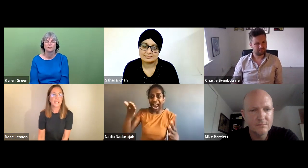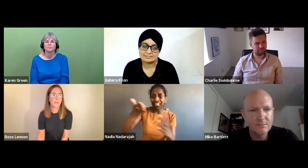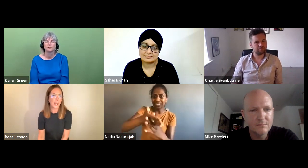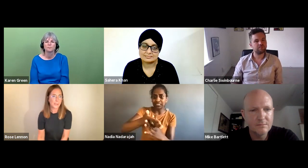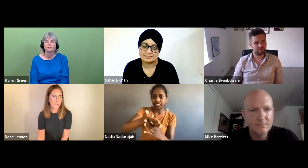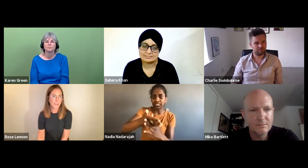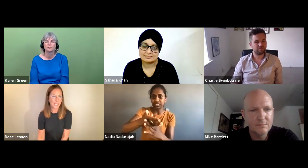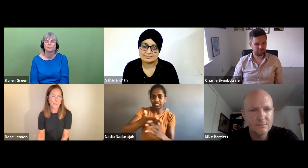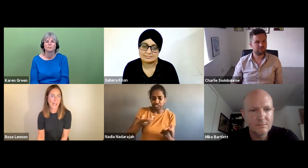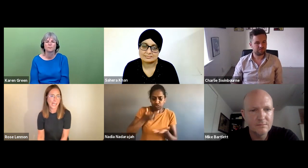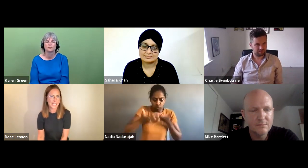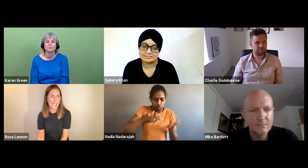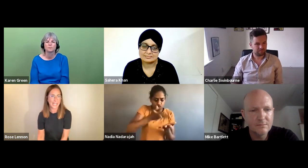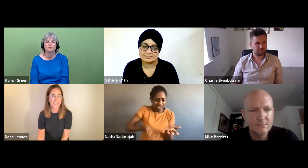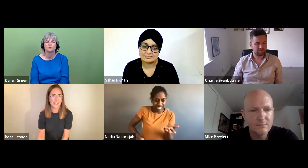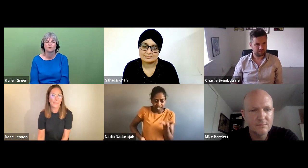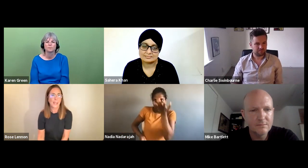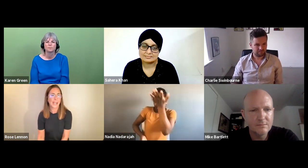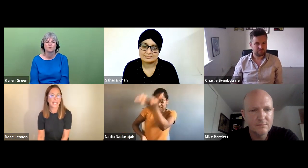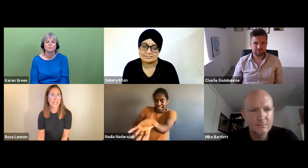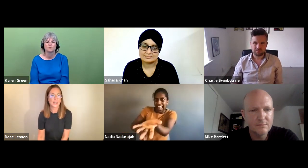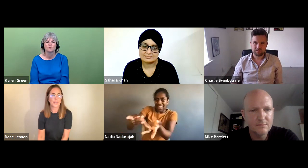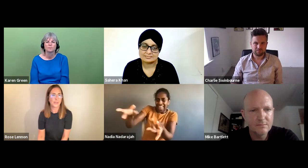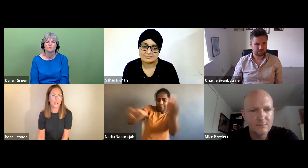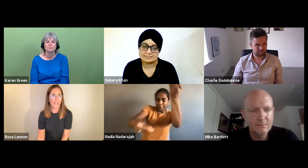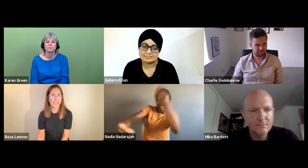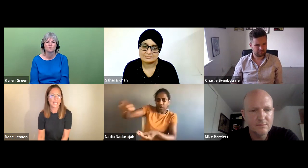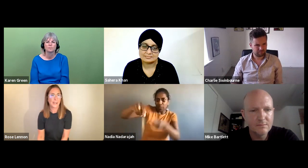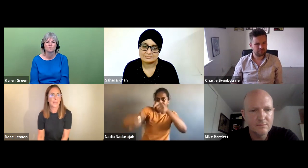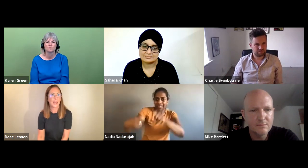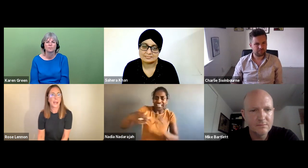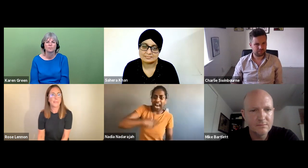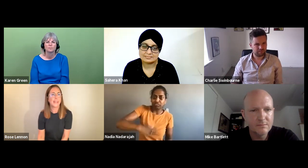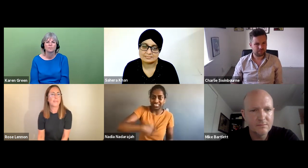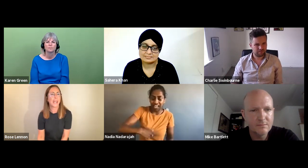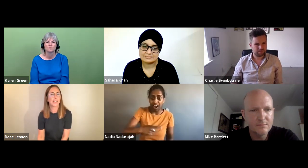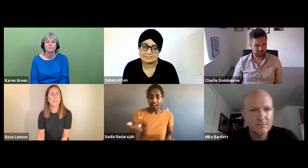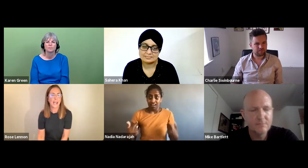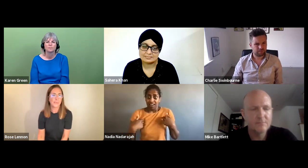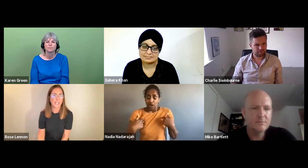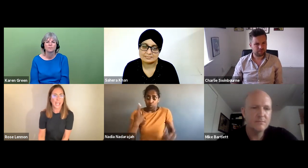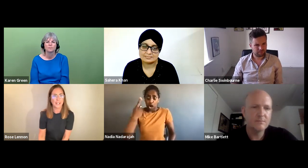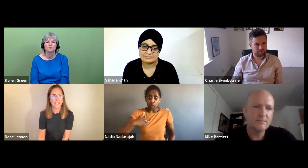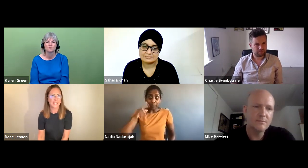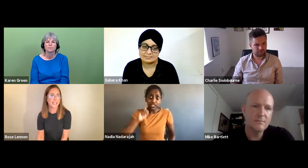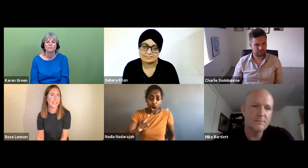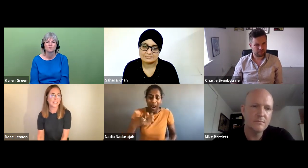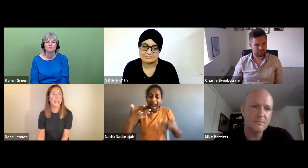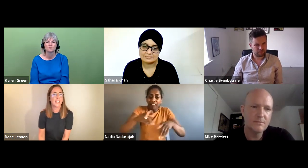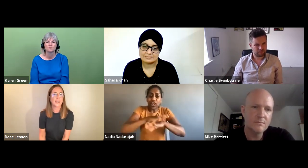So Mike was talking about access to stories, and then playing around with the characters. And so